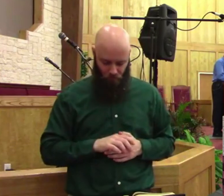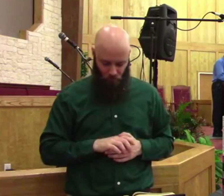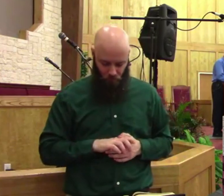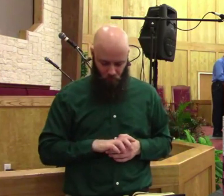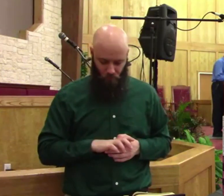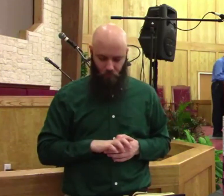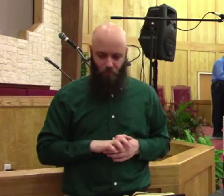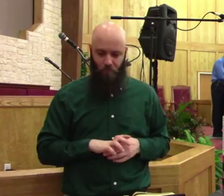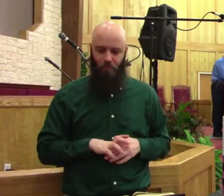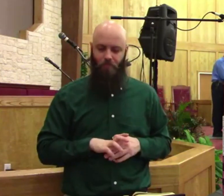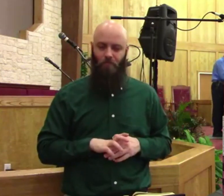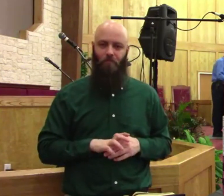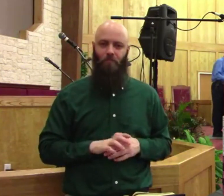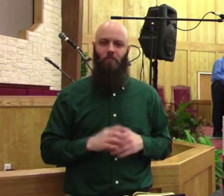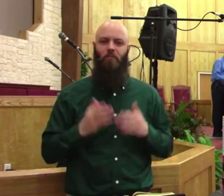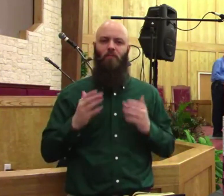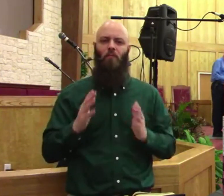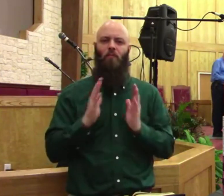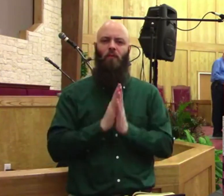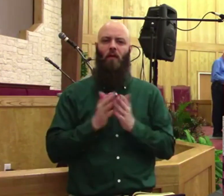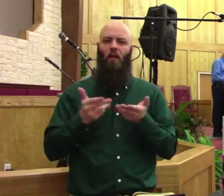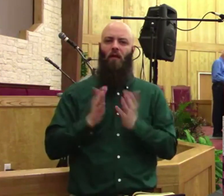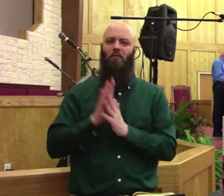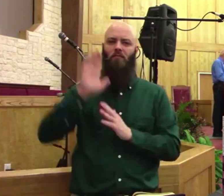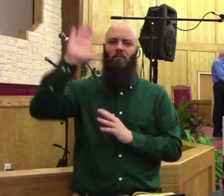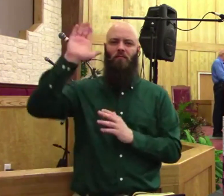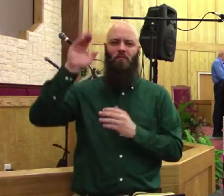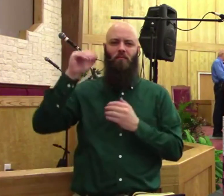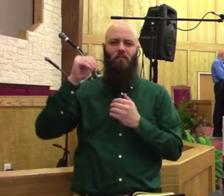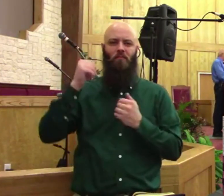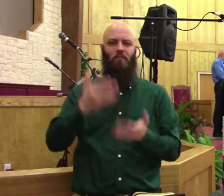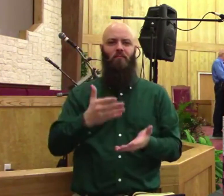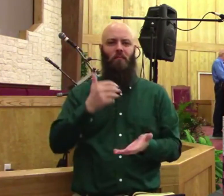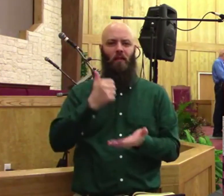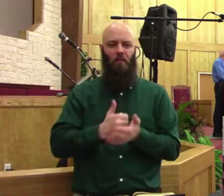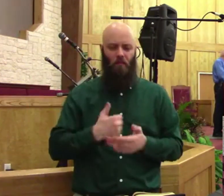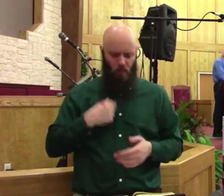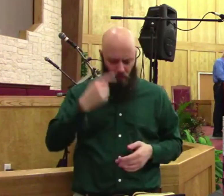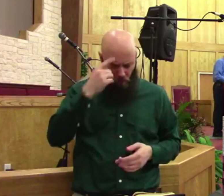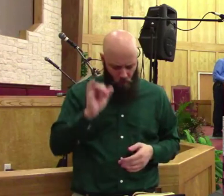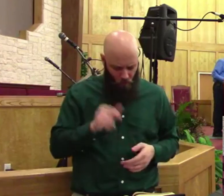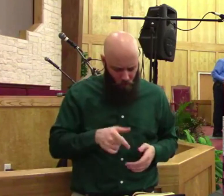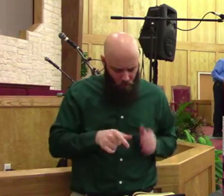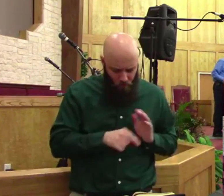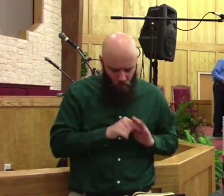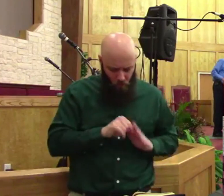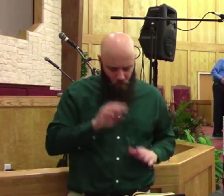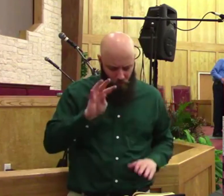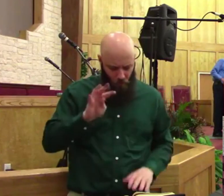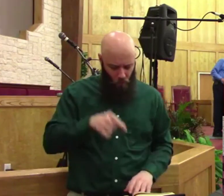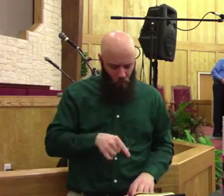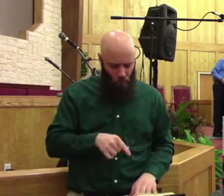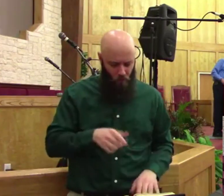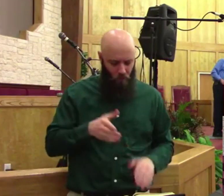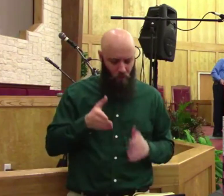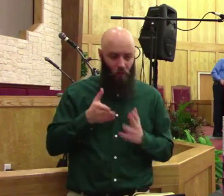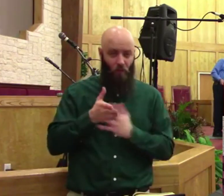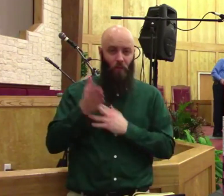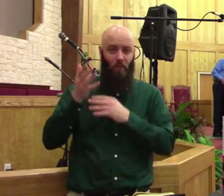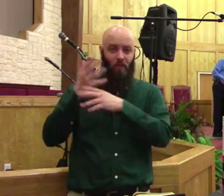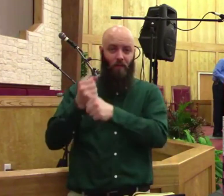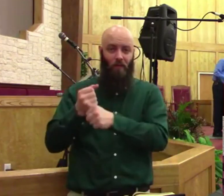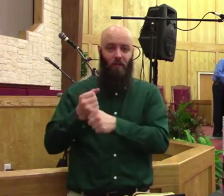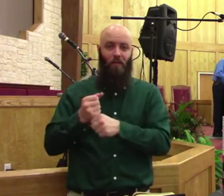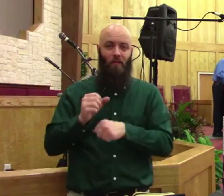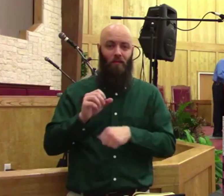Let's pray and ask the Lord's help. I thought also with verse 4 of by faith, the church is called to